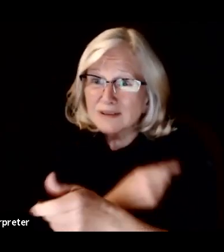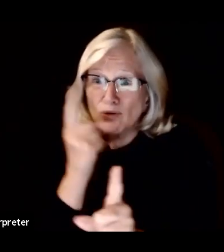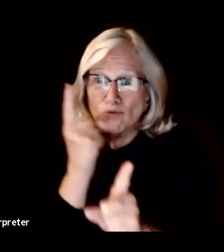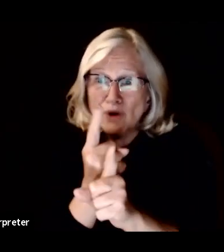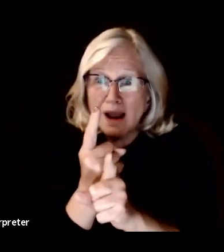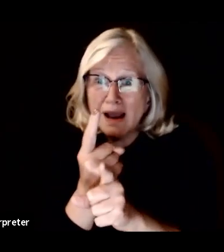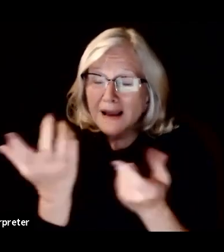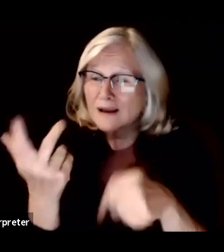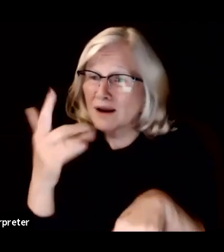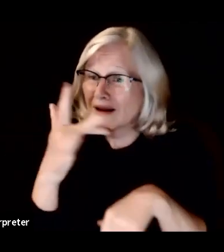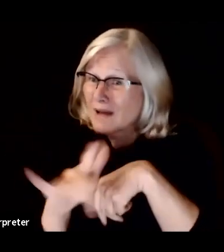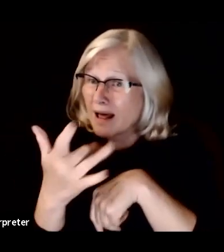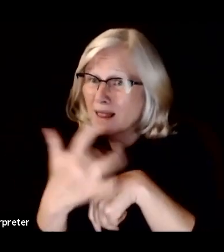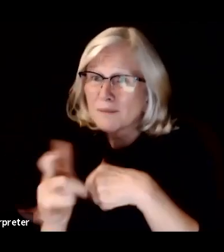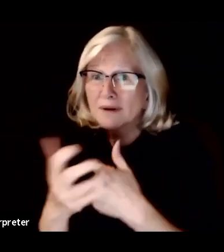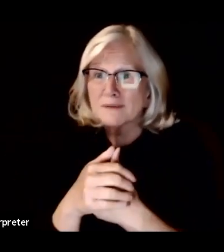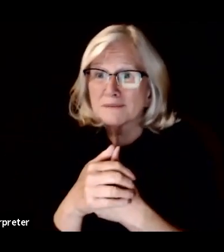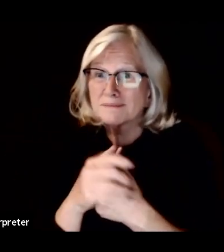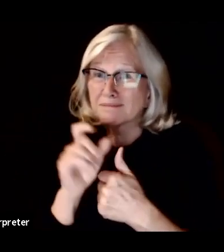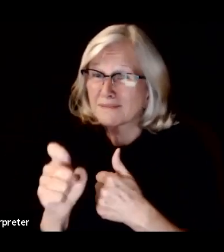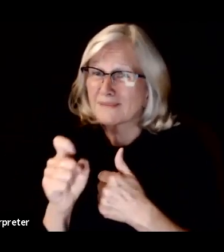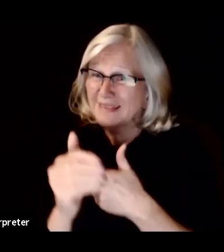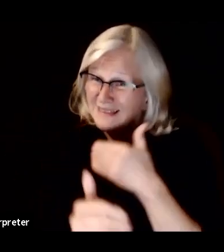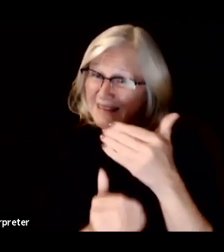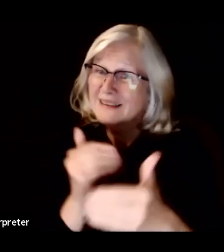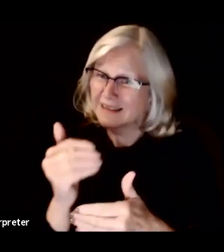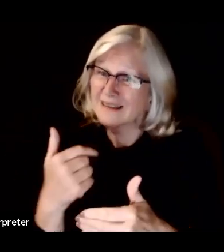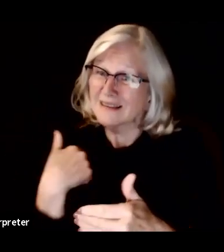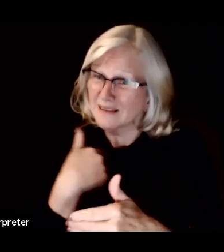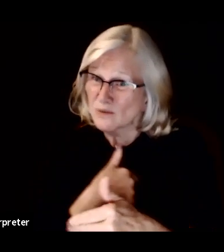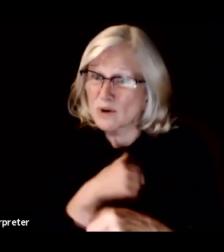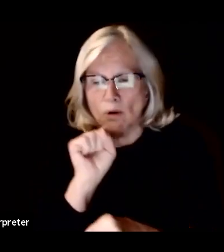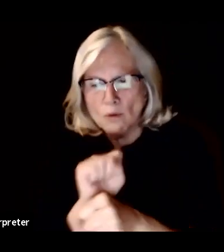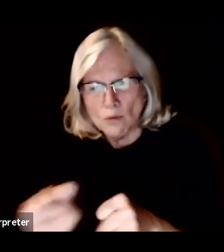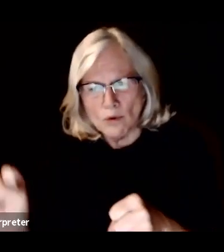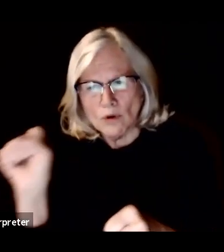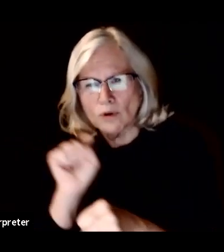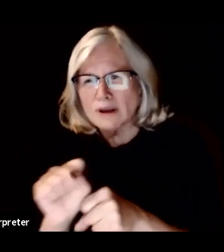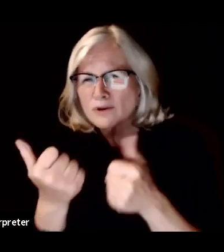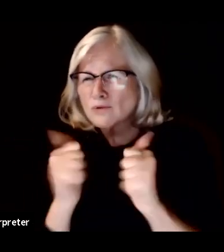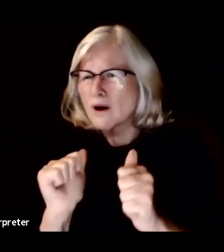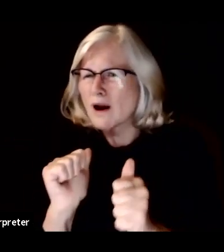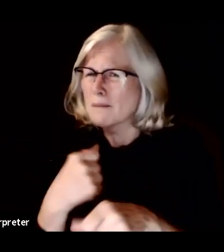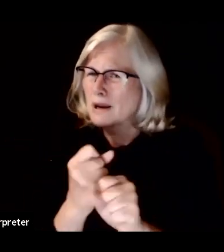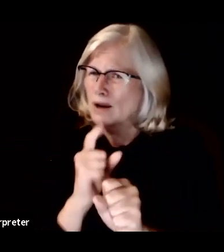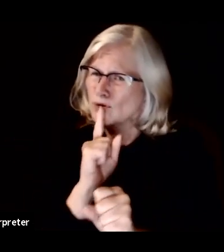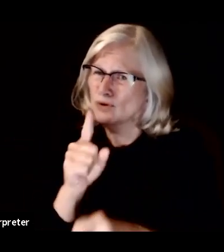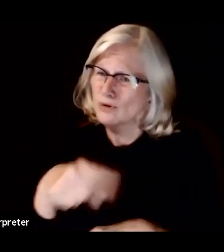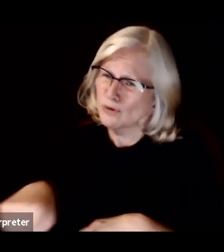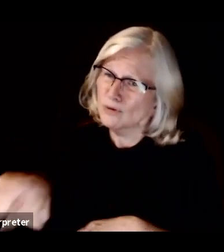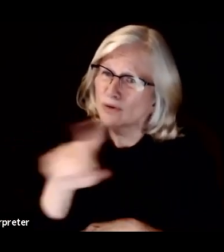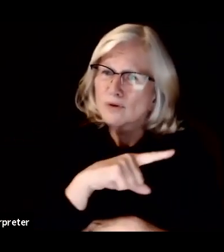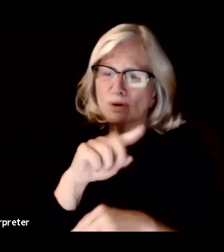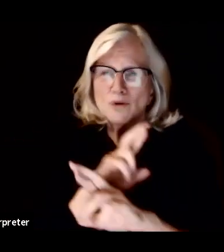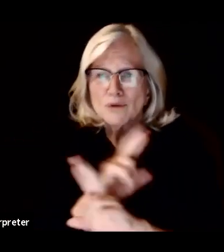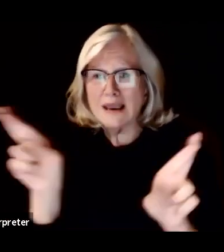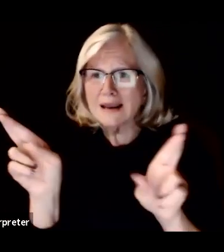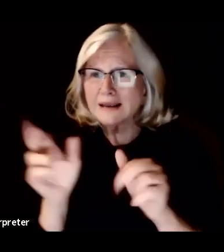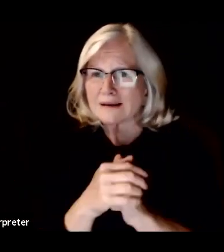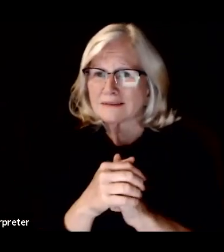we are working to do, the best that we can in terms of logistics, and we'll continue to look forward to